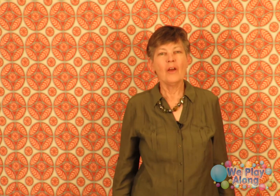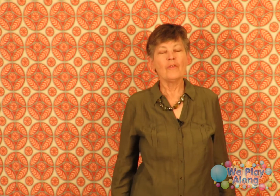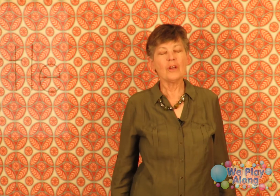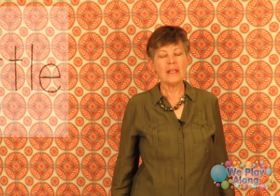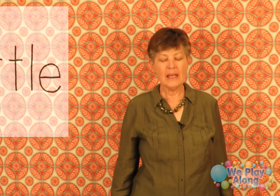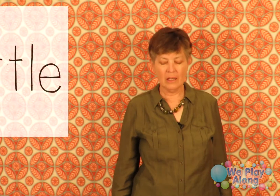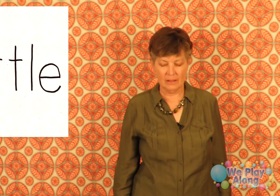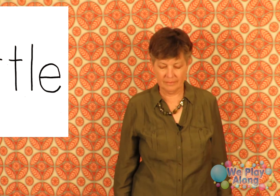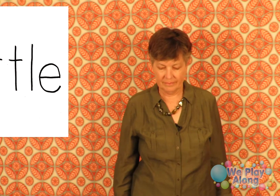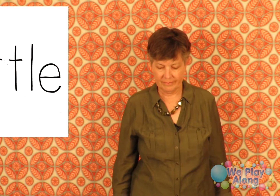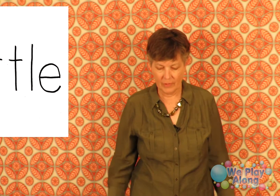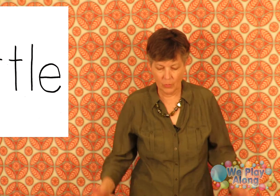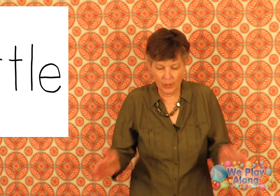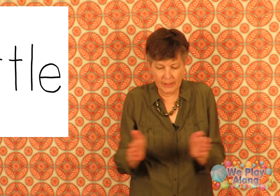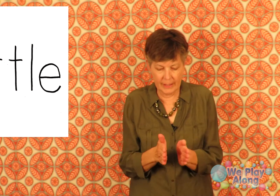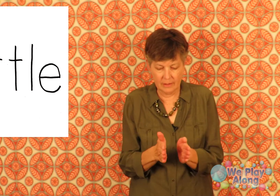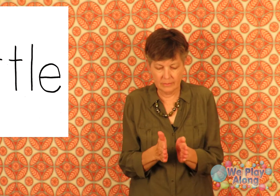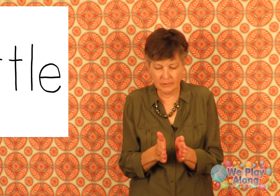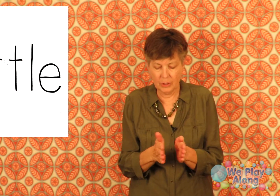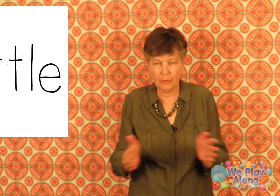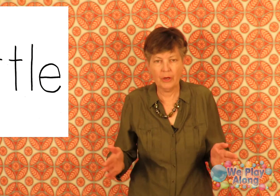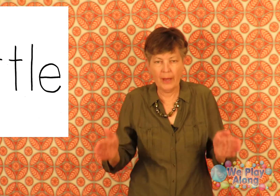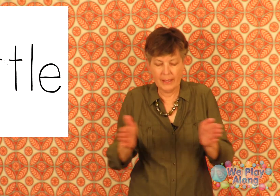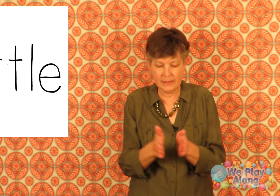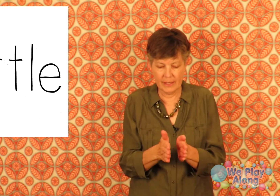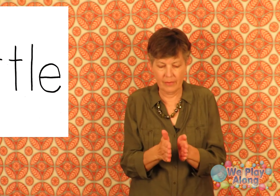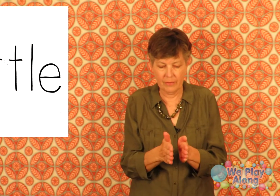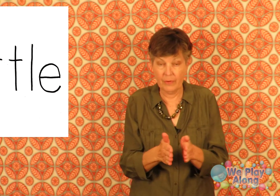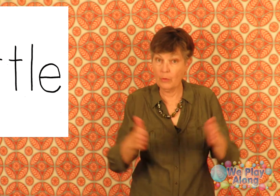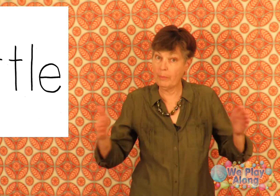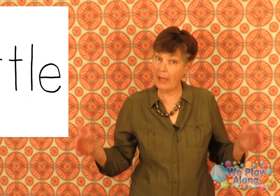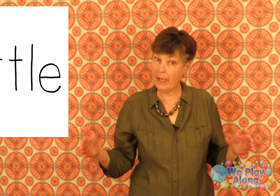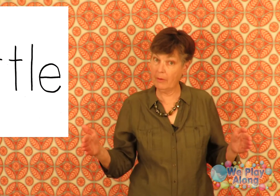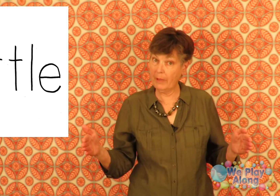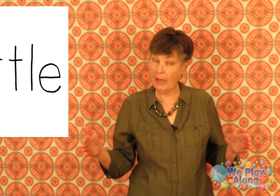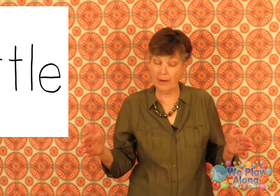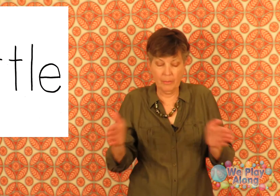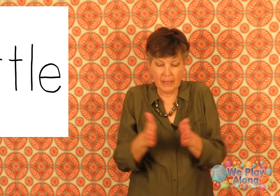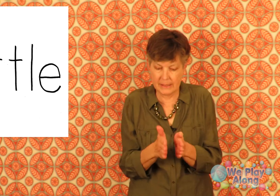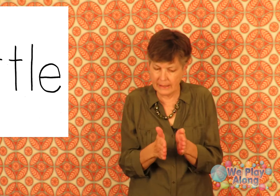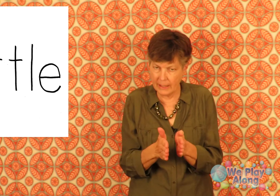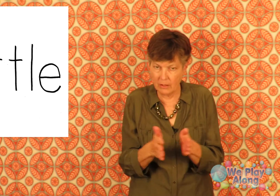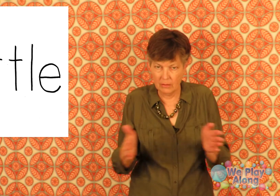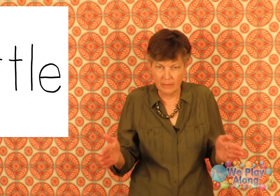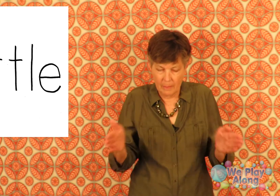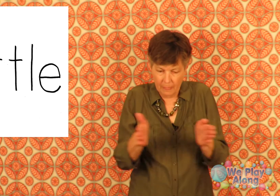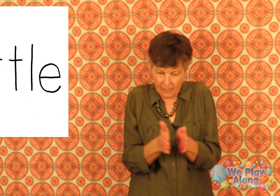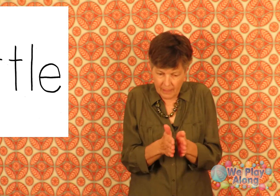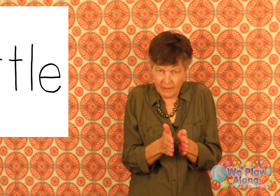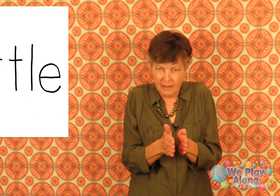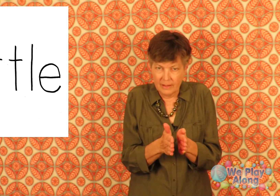For little, the word little, you're gonna bring your hands together. If it were big, it would be out here, but it's little.